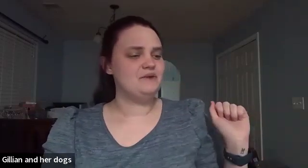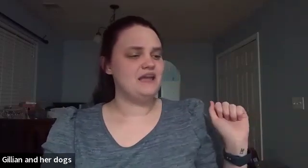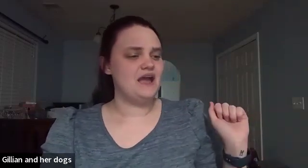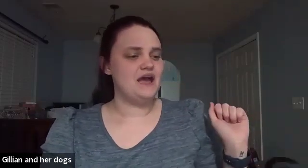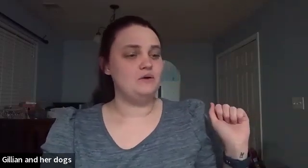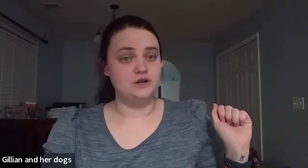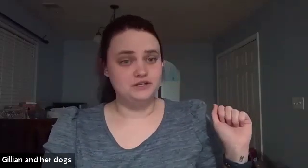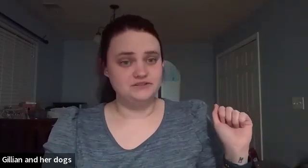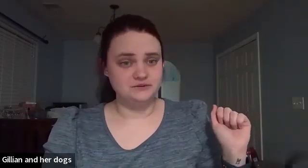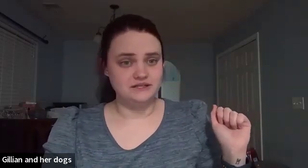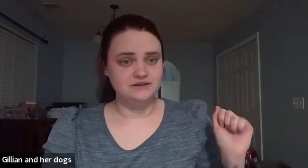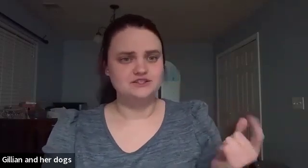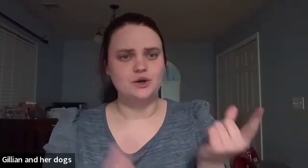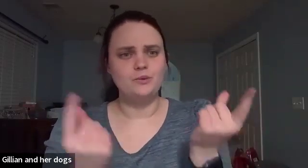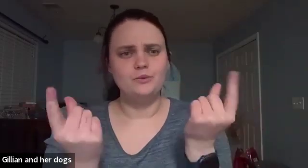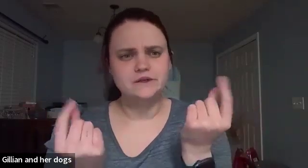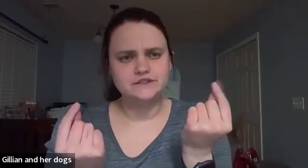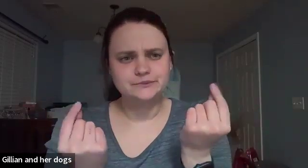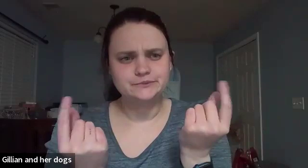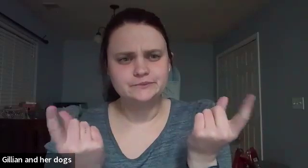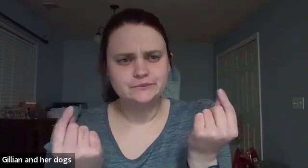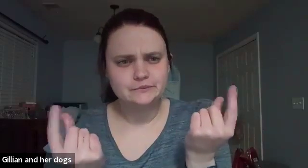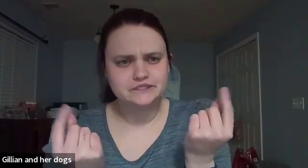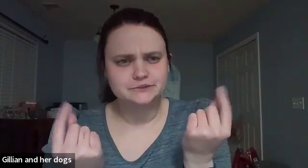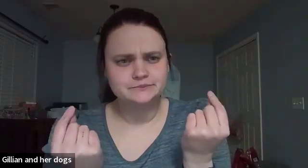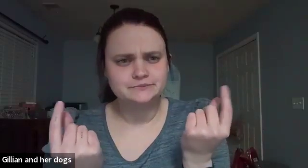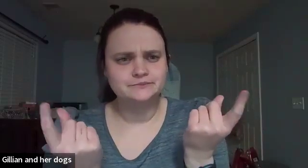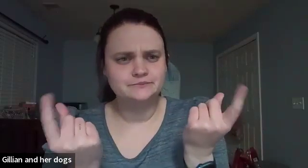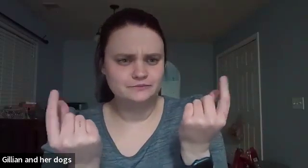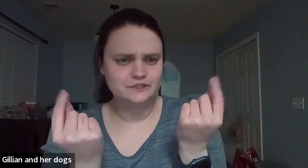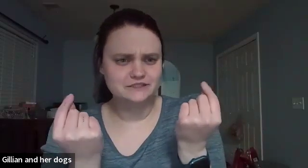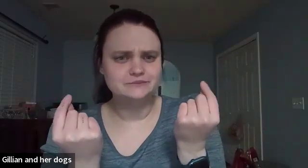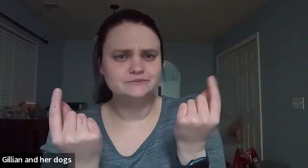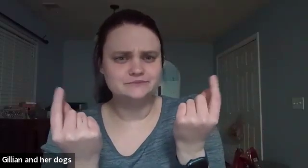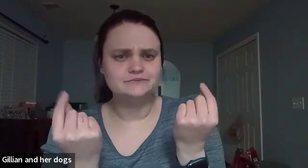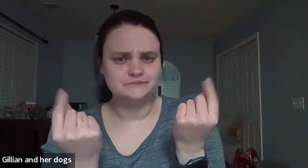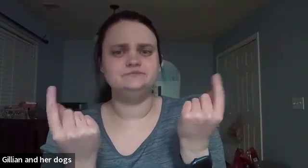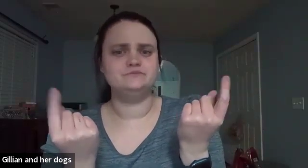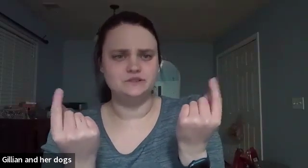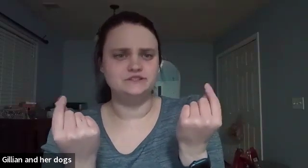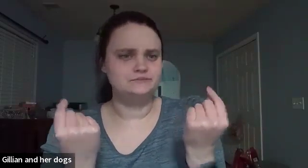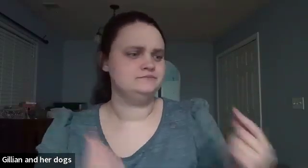Then we had what are you doing? So what do, what do, what do, what do.